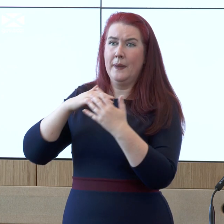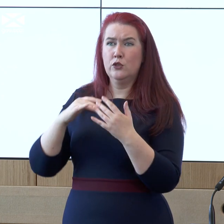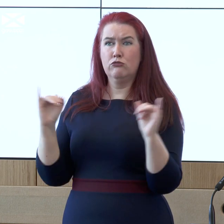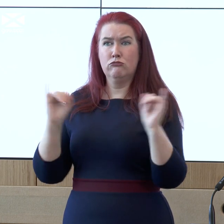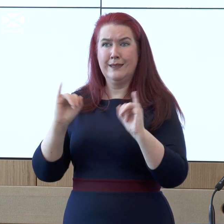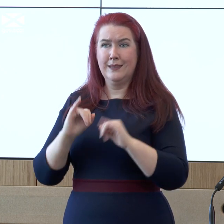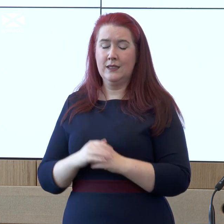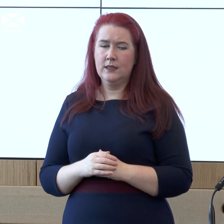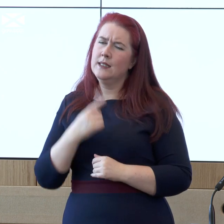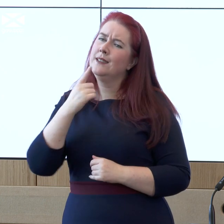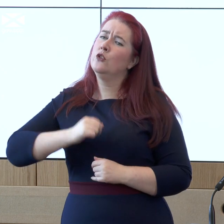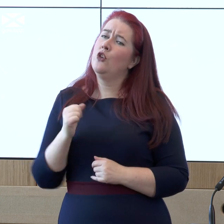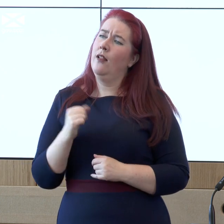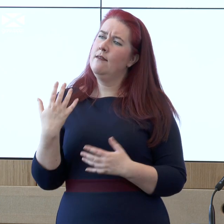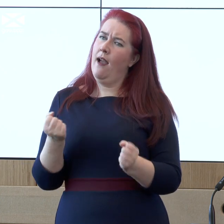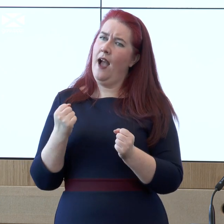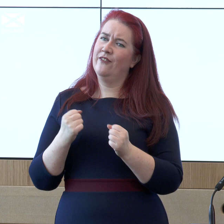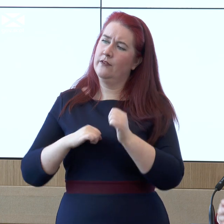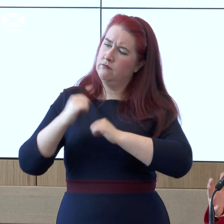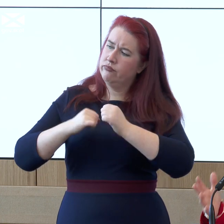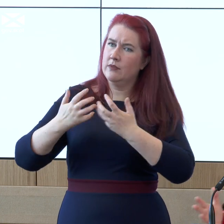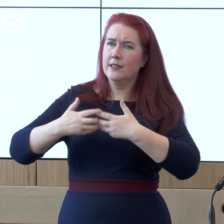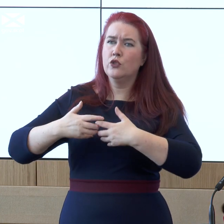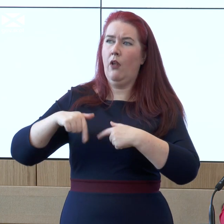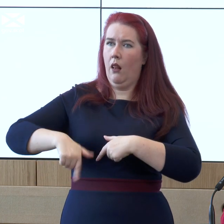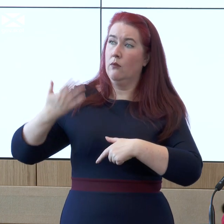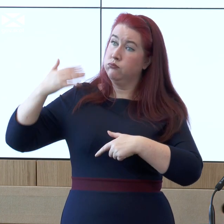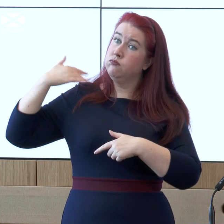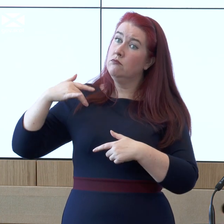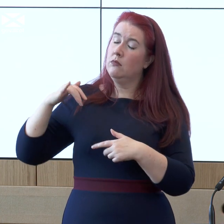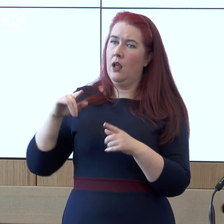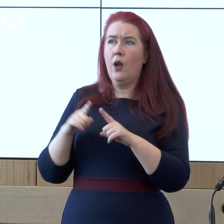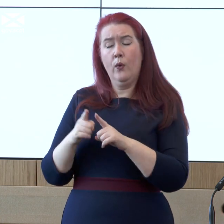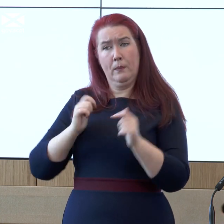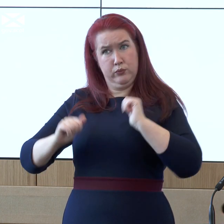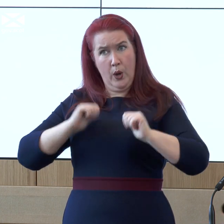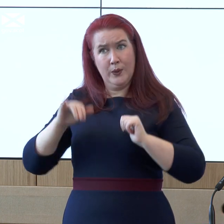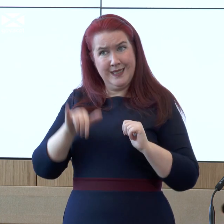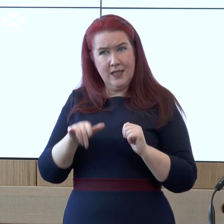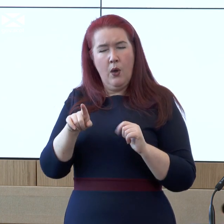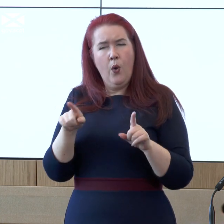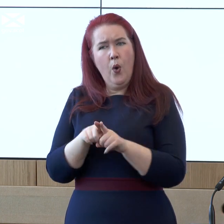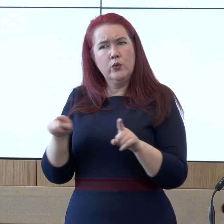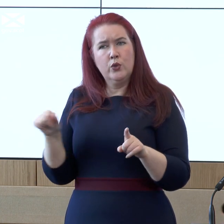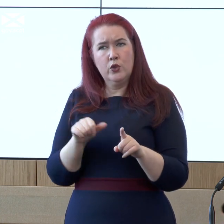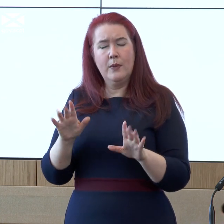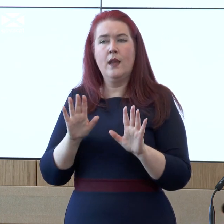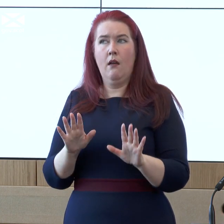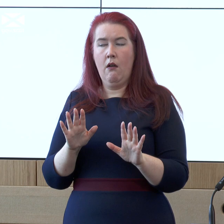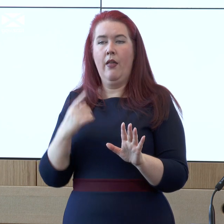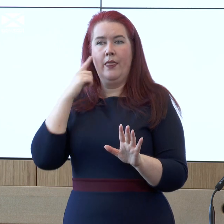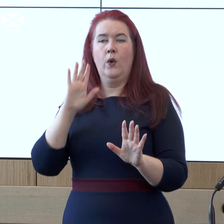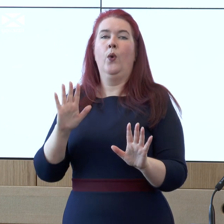Scotland's industrial past earlier. That is a source of pride to us, but it should also be a real cause